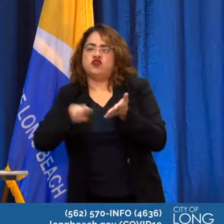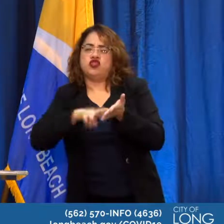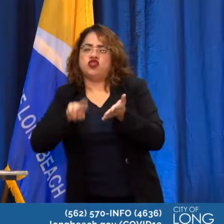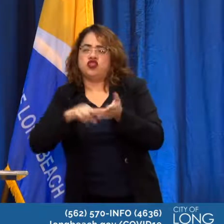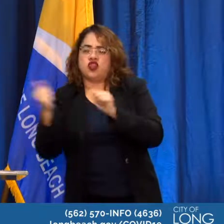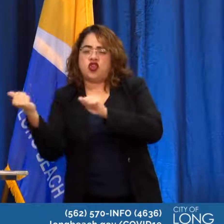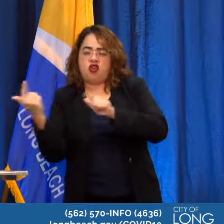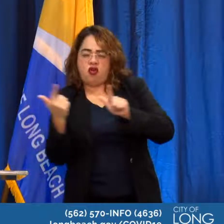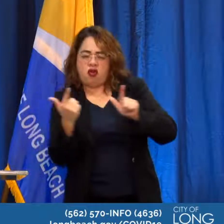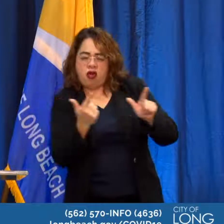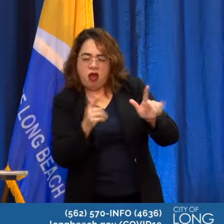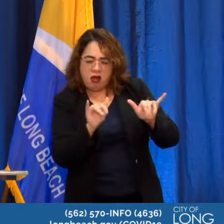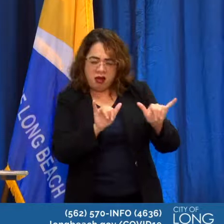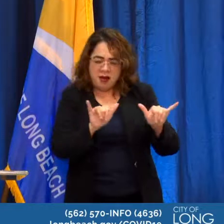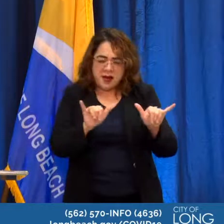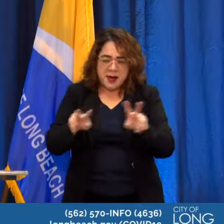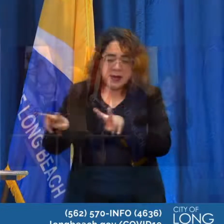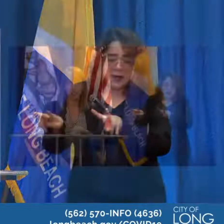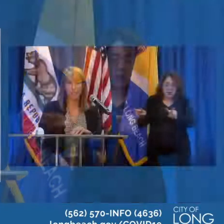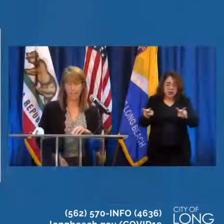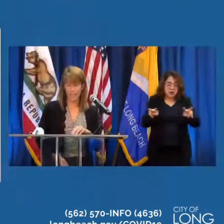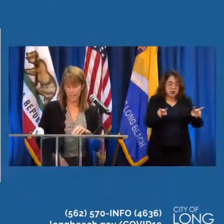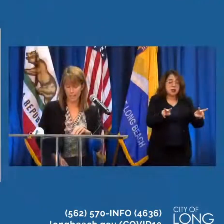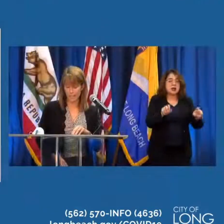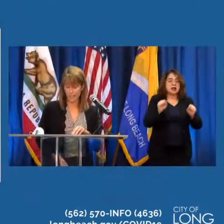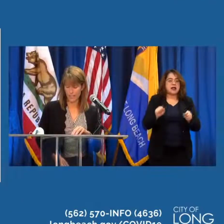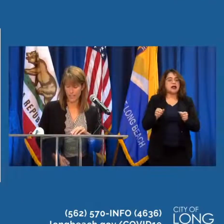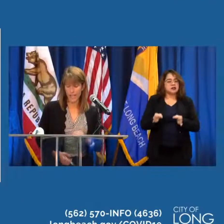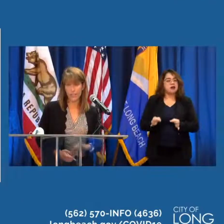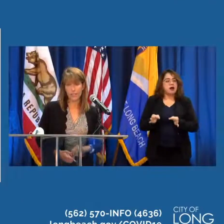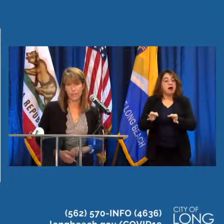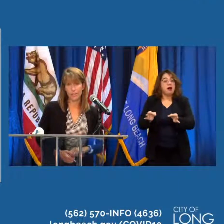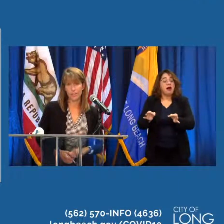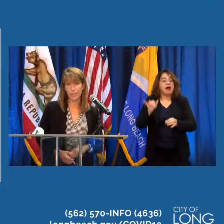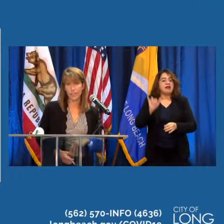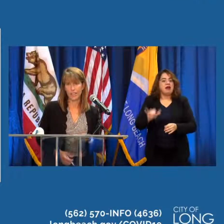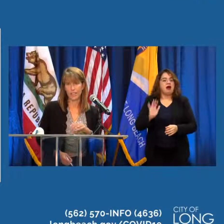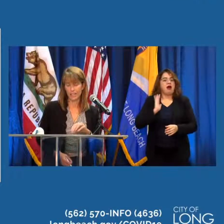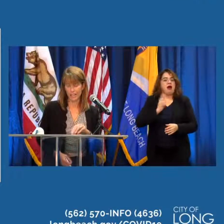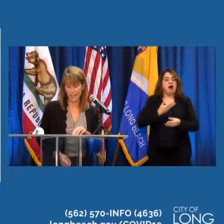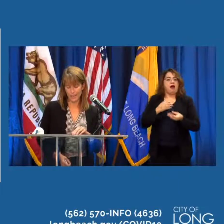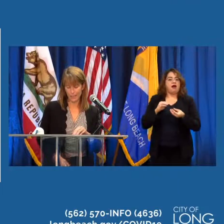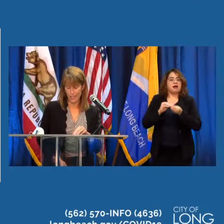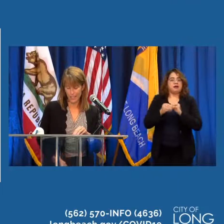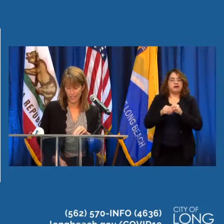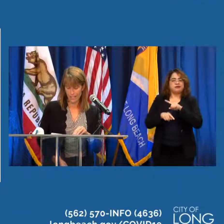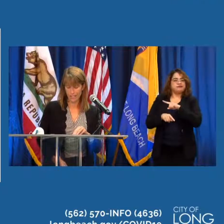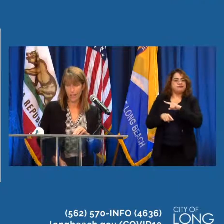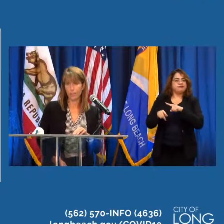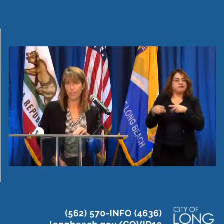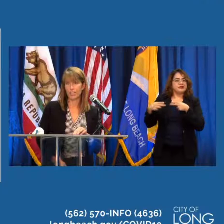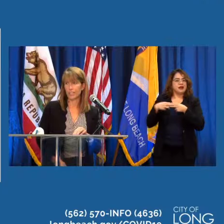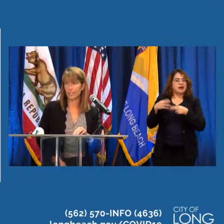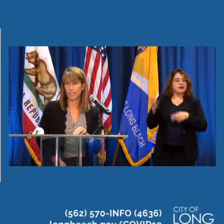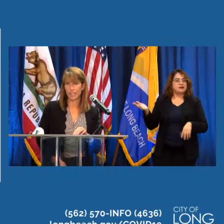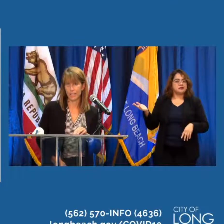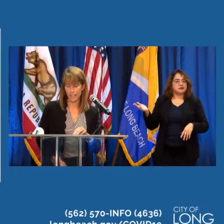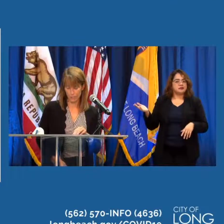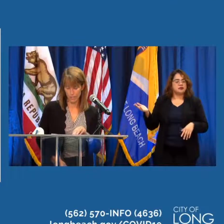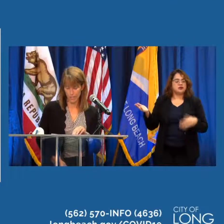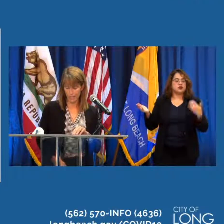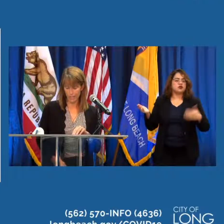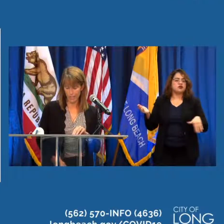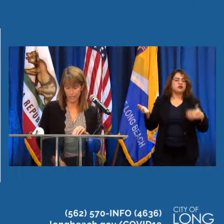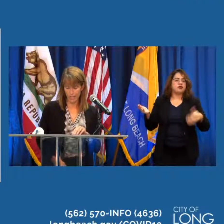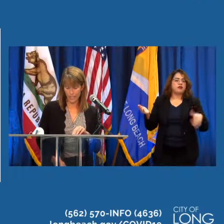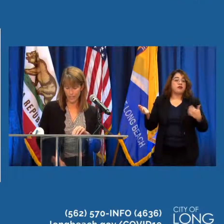make decisions. As you can see in this slide, you can see the incredible increase in the